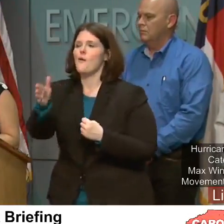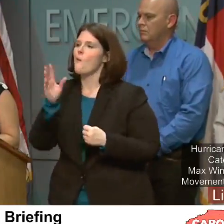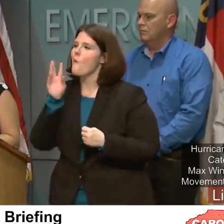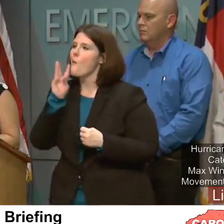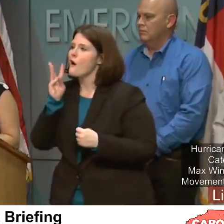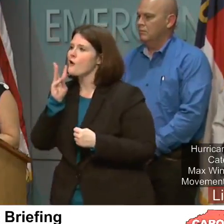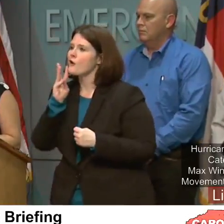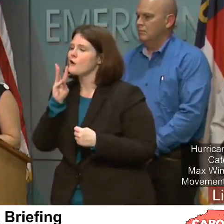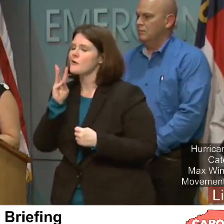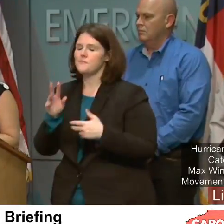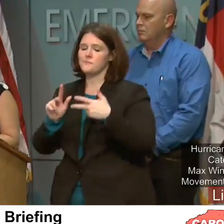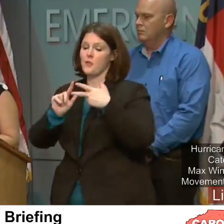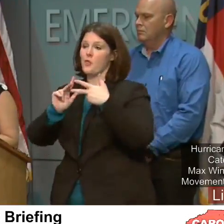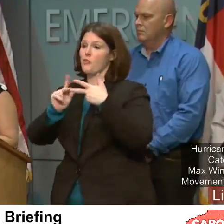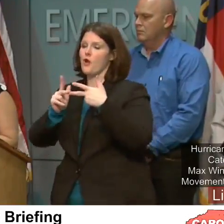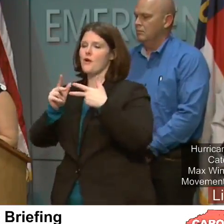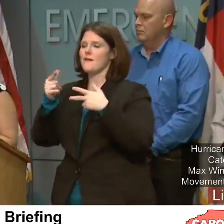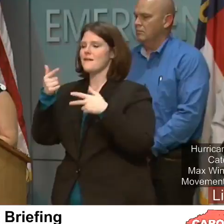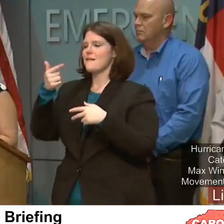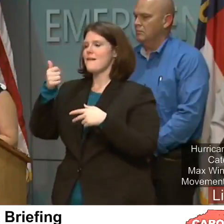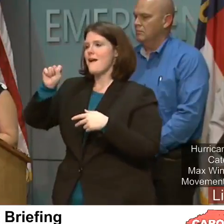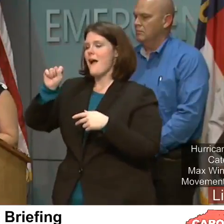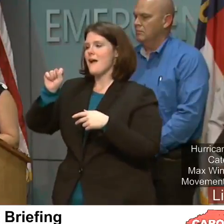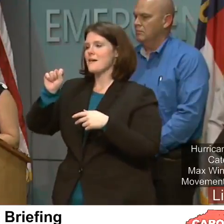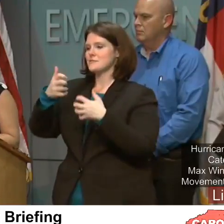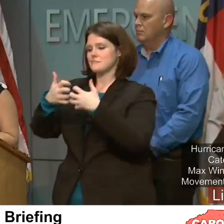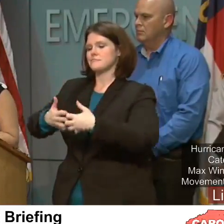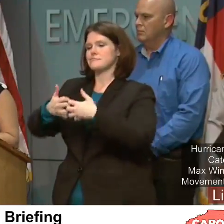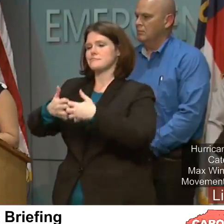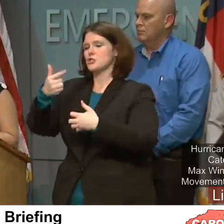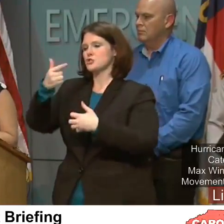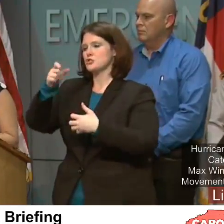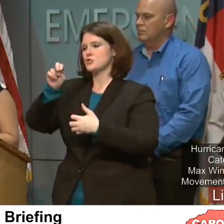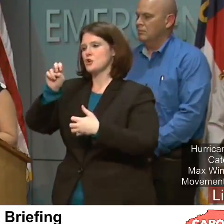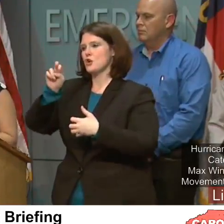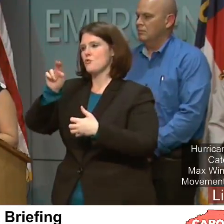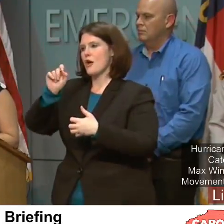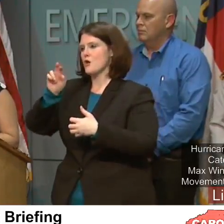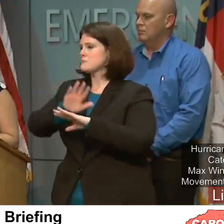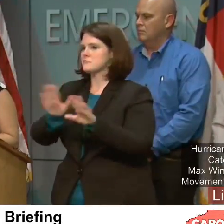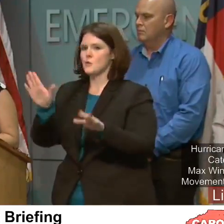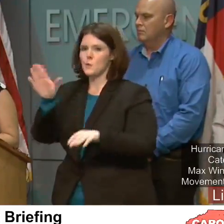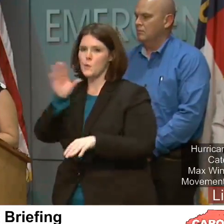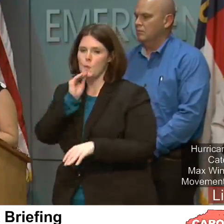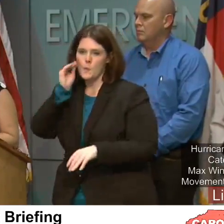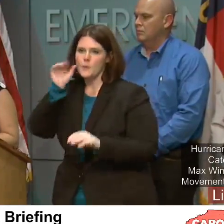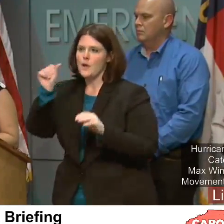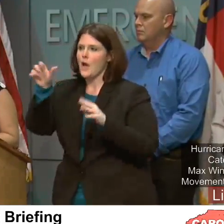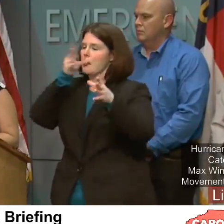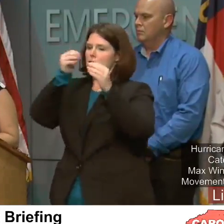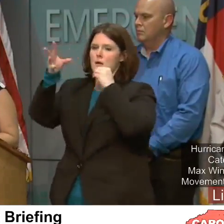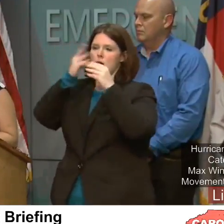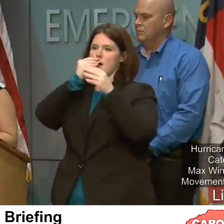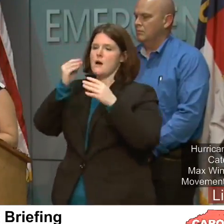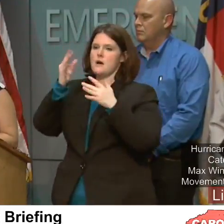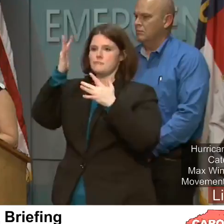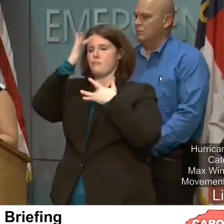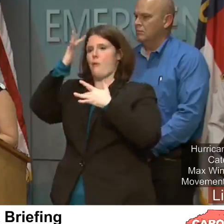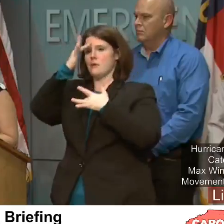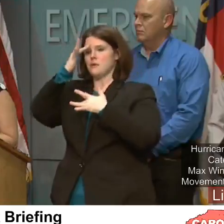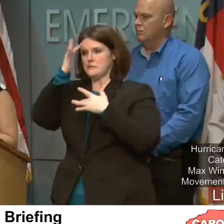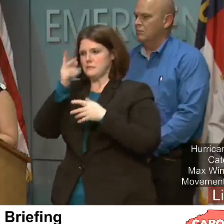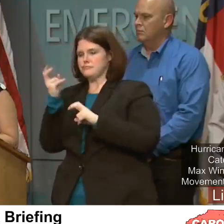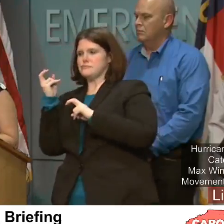do not use gas-powered generators inside your home. There is a risk of carbon monoxide poisoning. Do not use